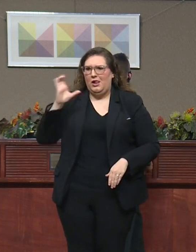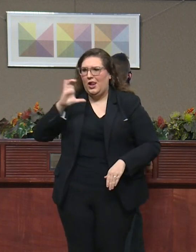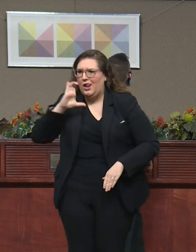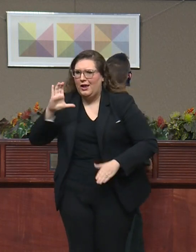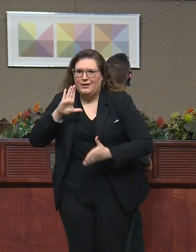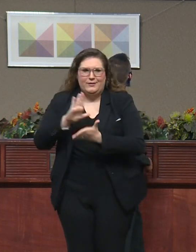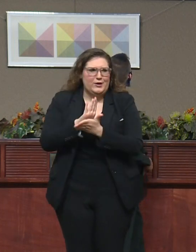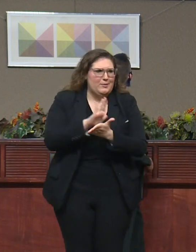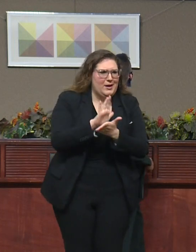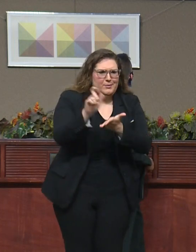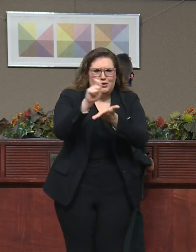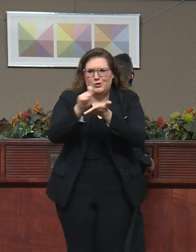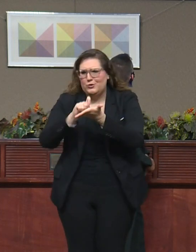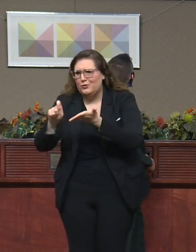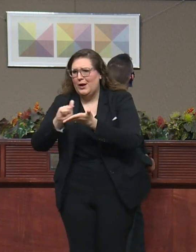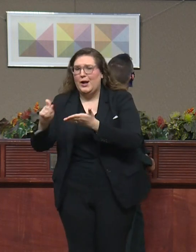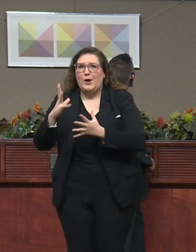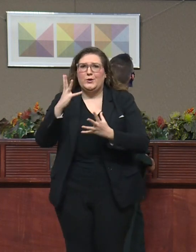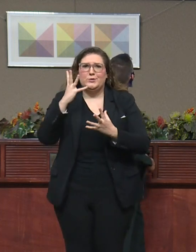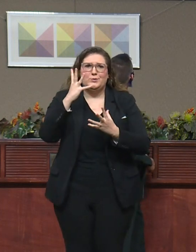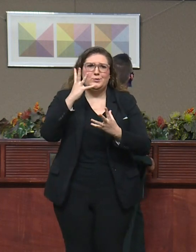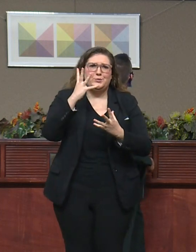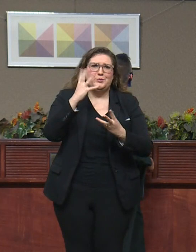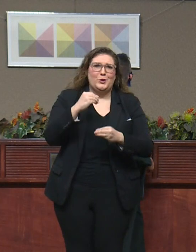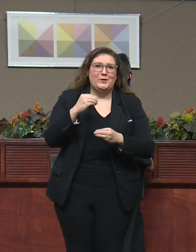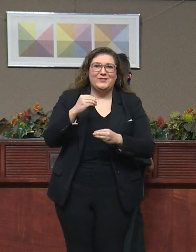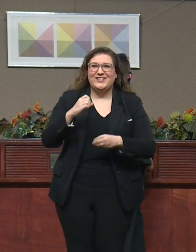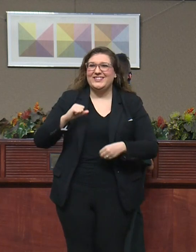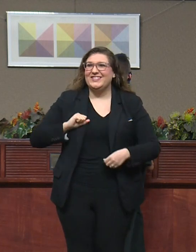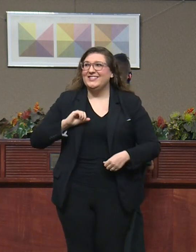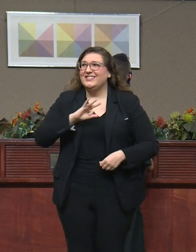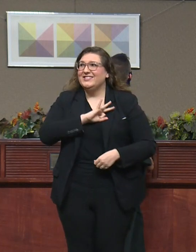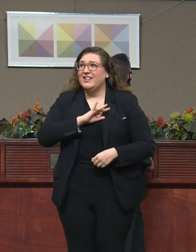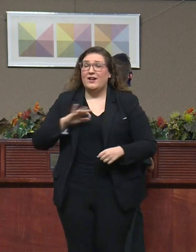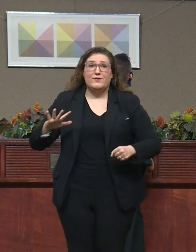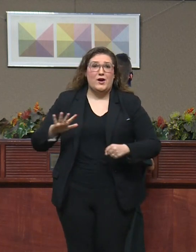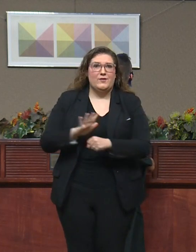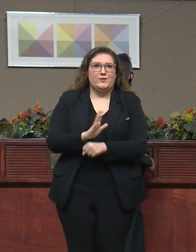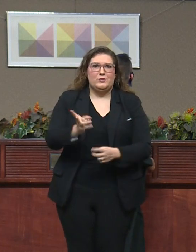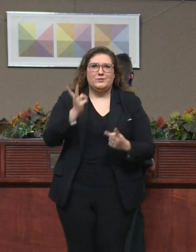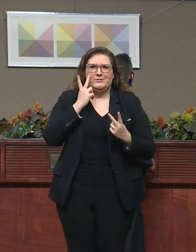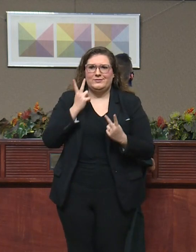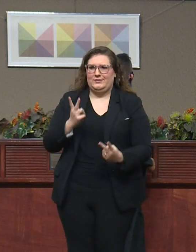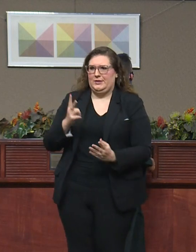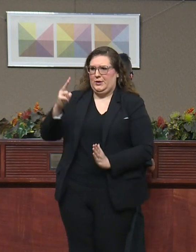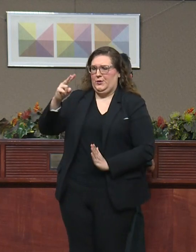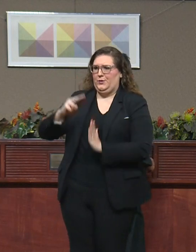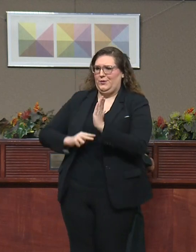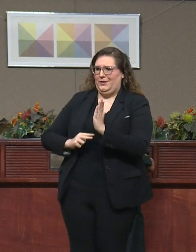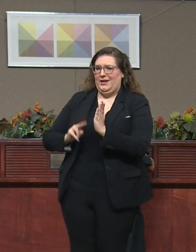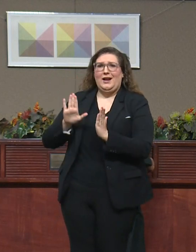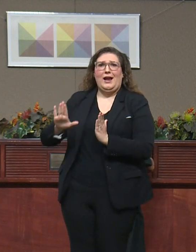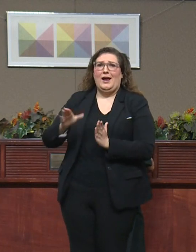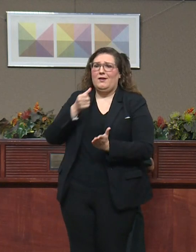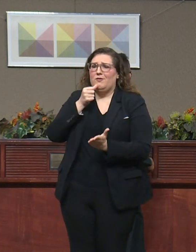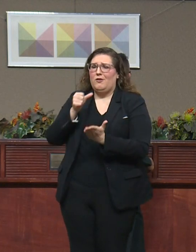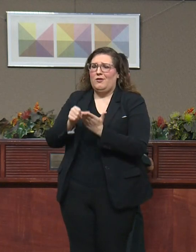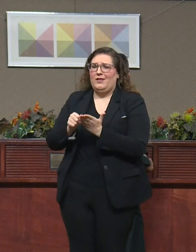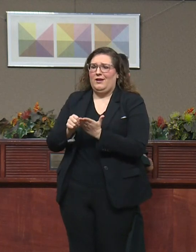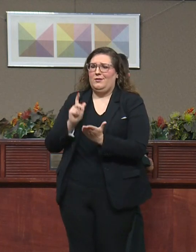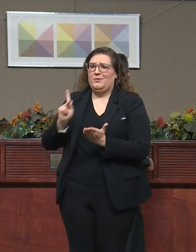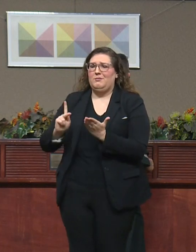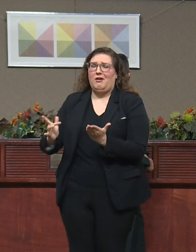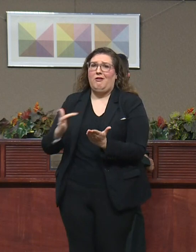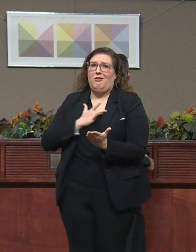It's quite beautiful. We sent it around to all our staff, and people were really, really touched by her note. Her